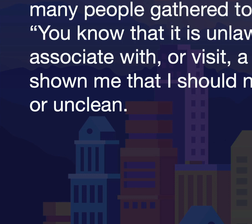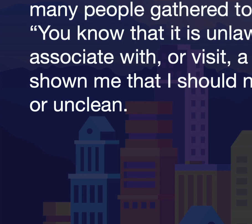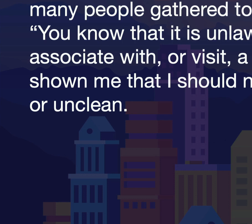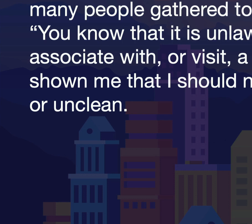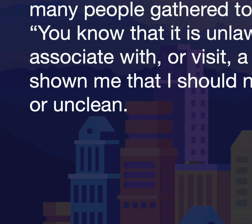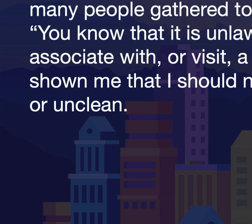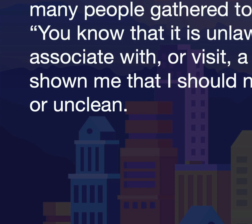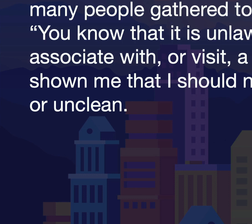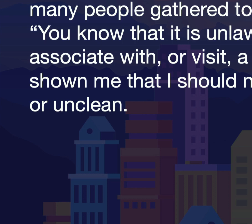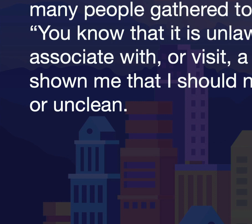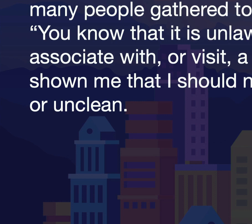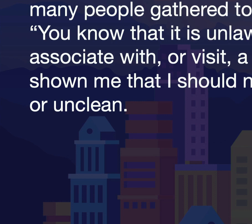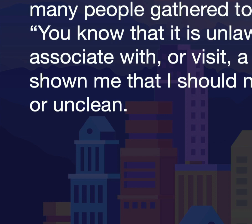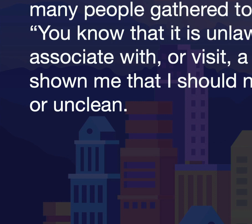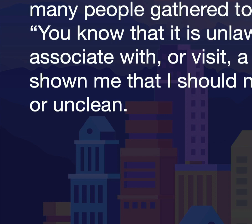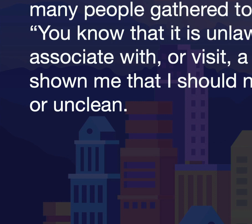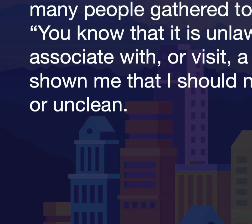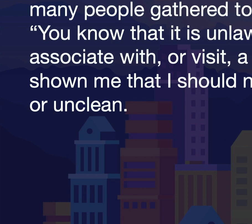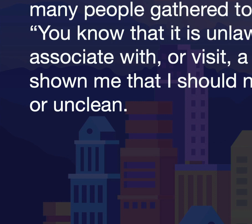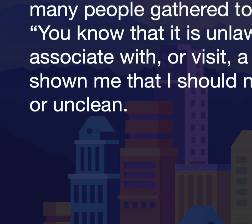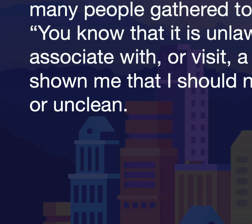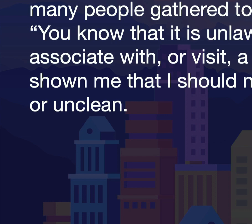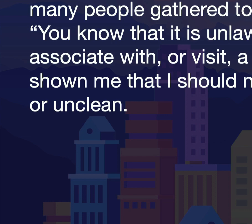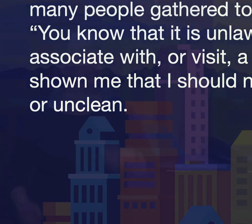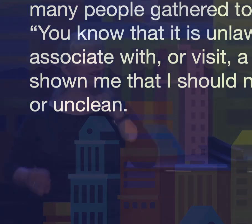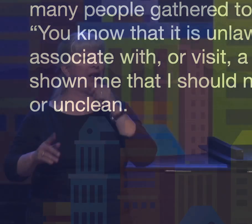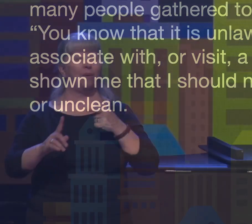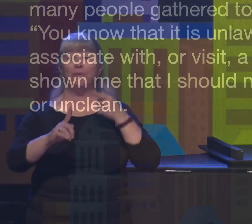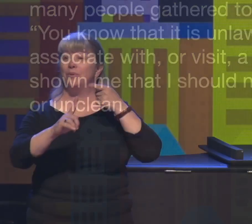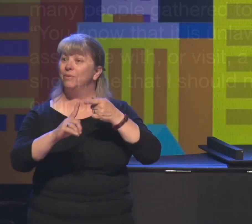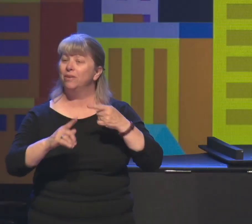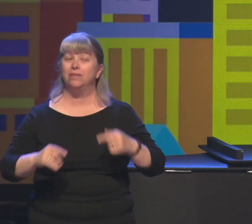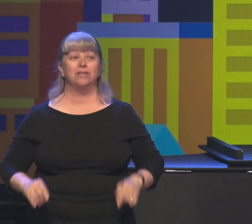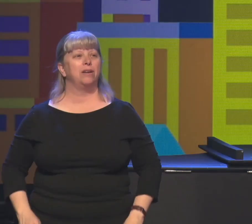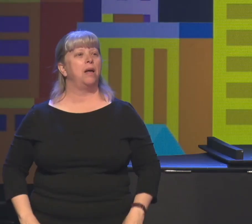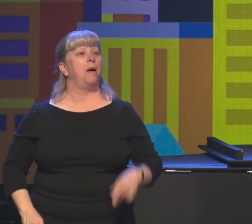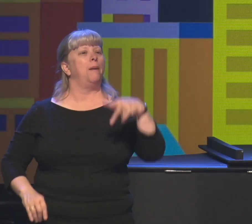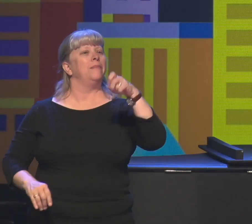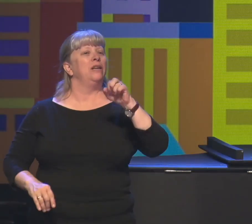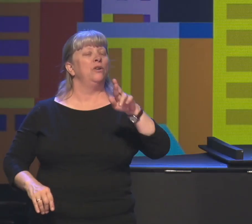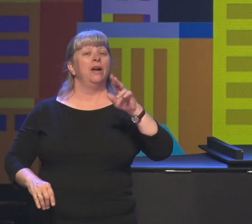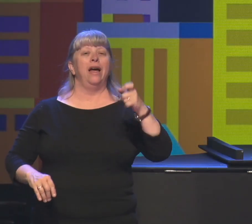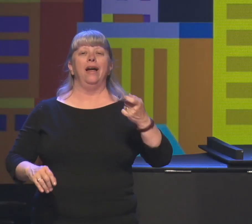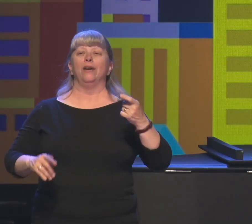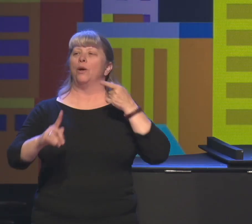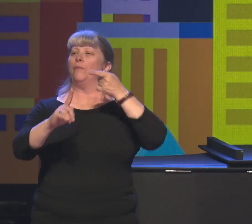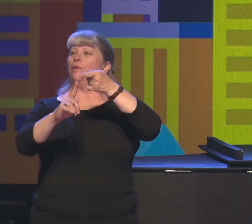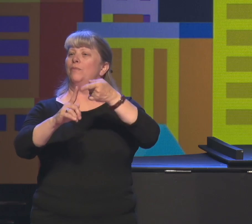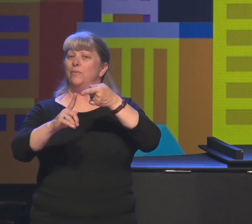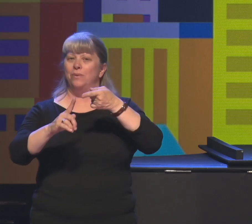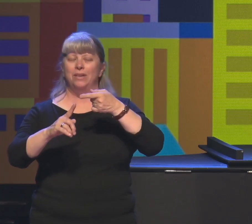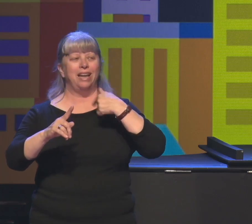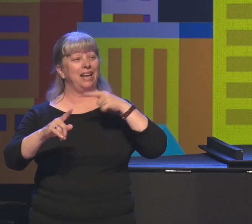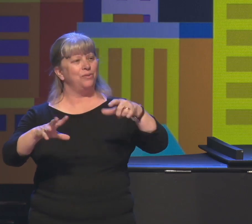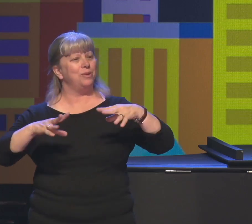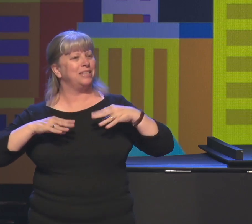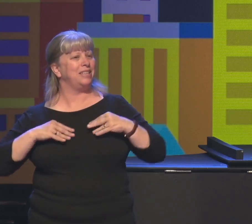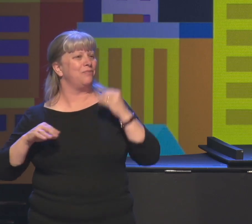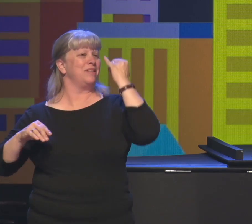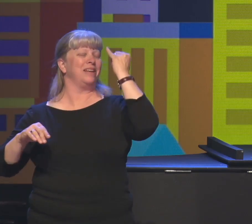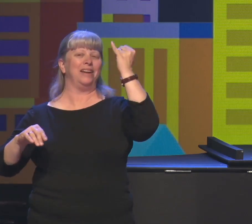don't think so. It's not how this works. And see, Peter had to come to a point where he had to accept the